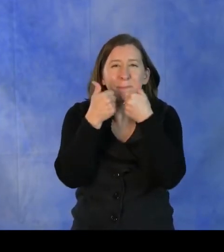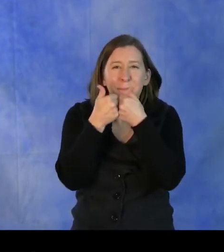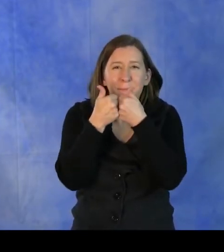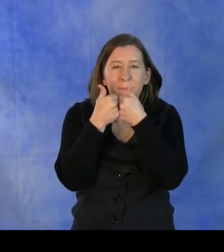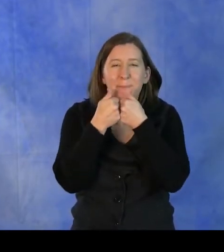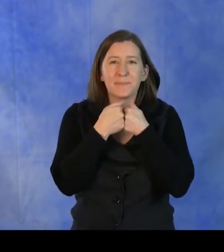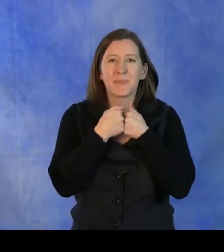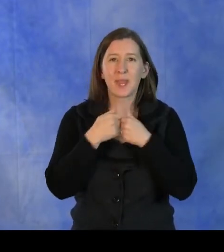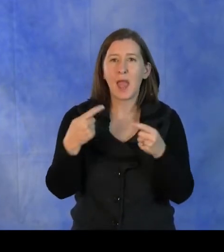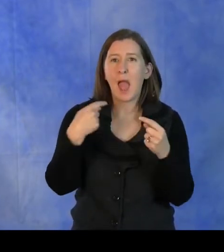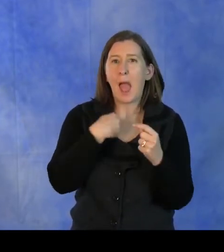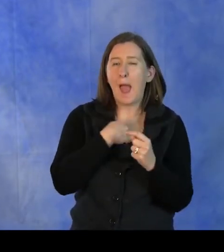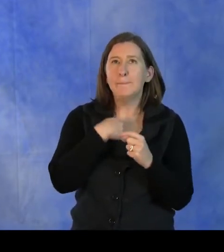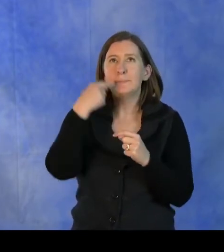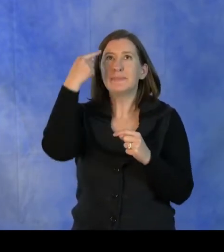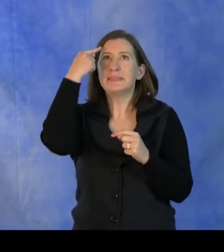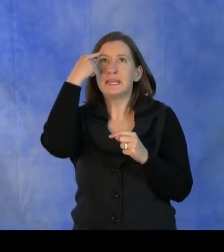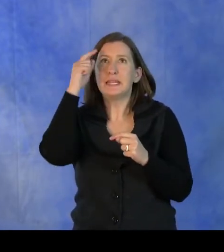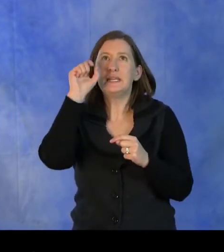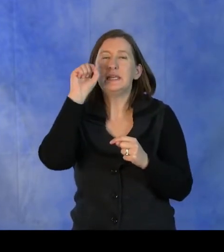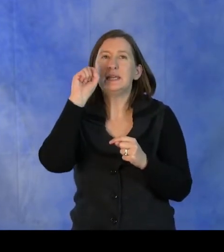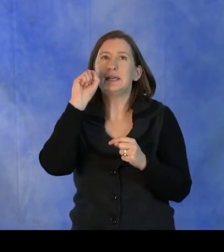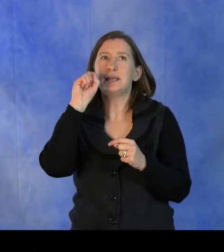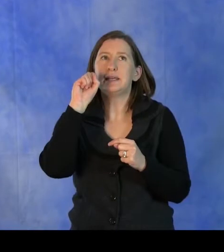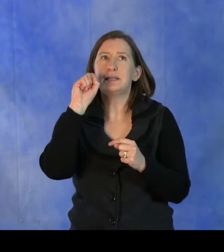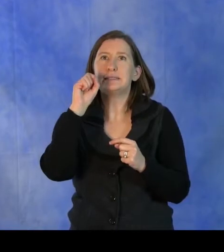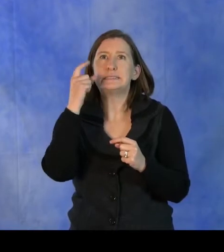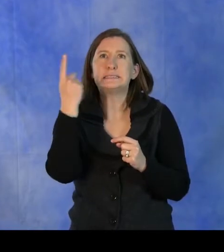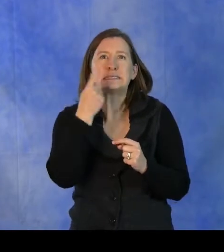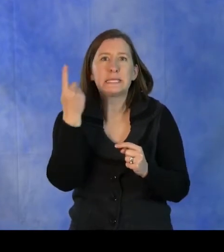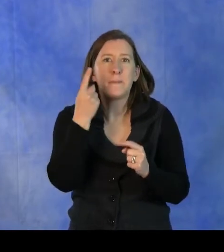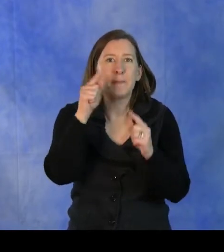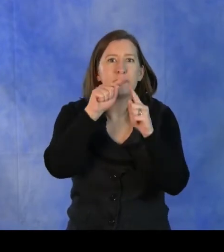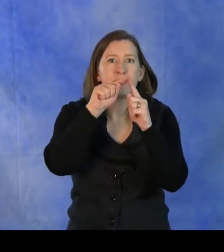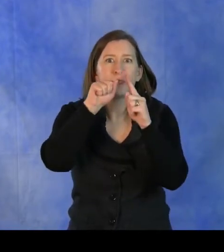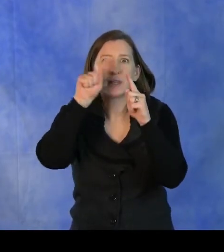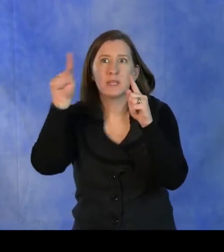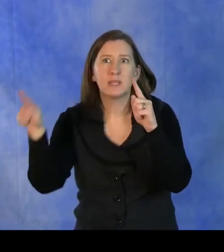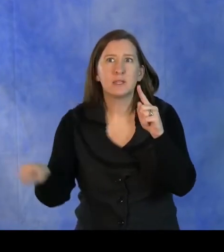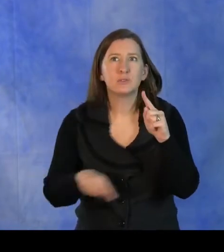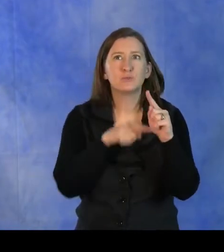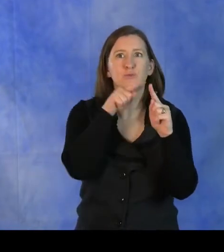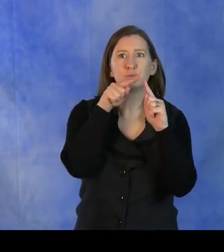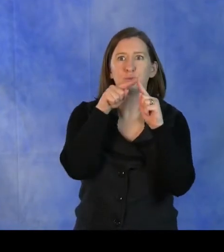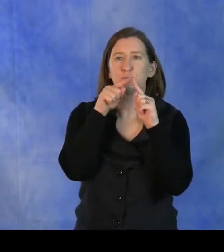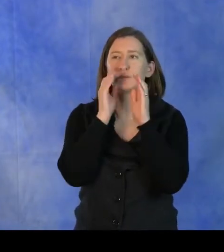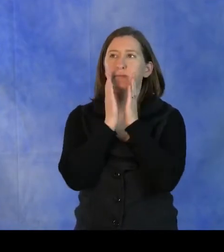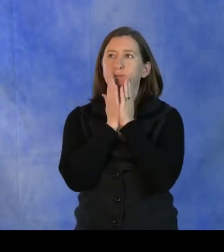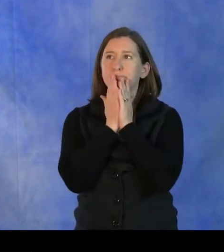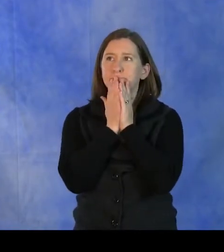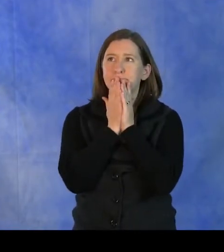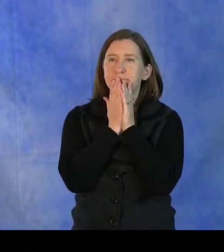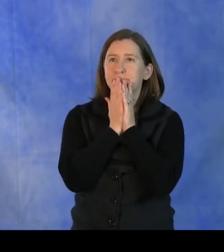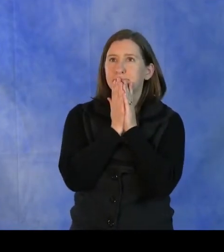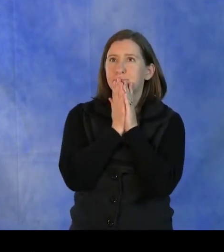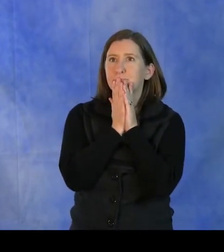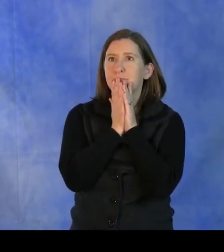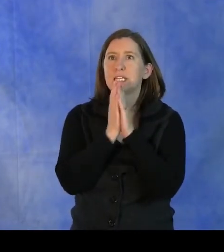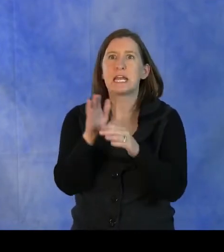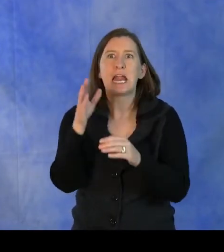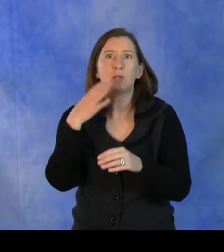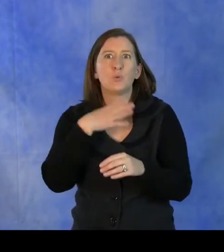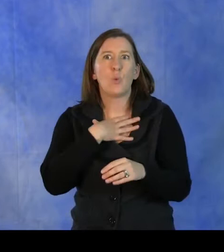You can play guessing games. Like, I'm thinking of something